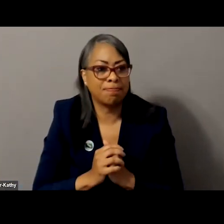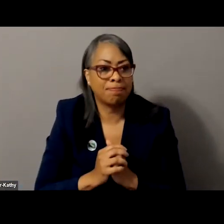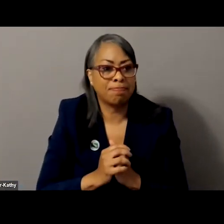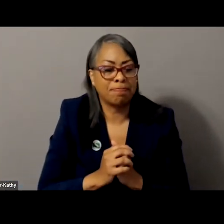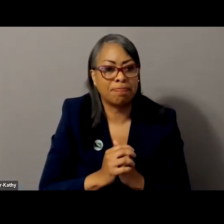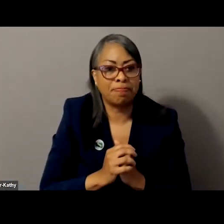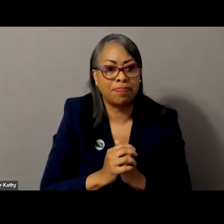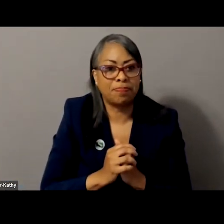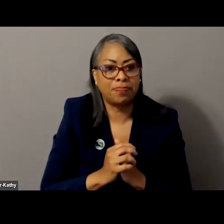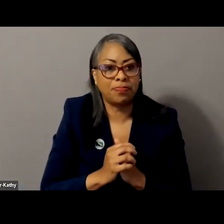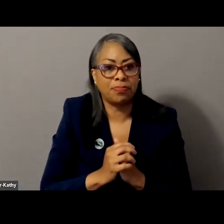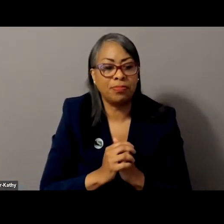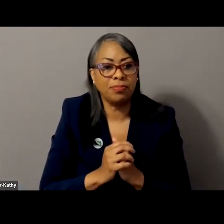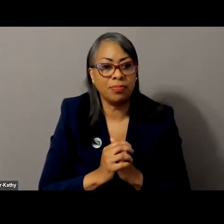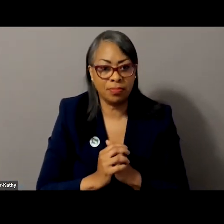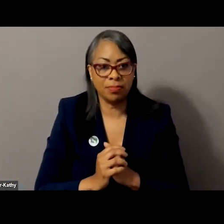pipeline.